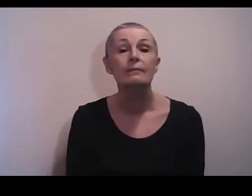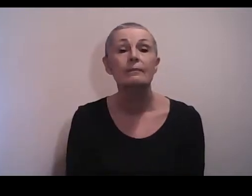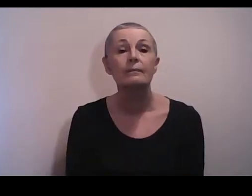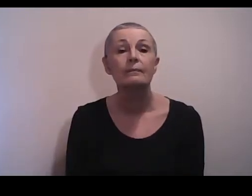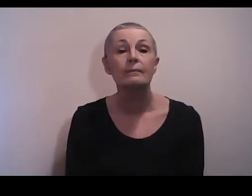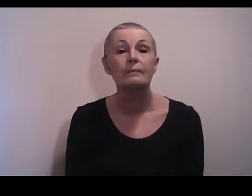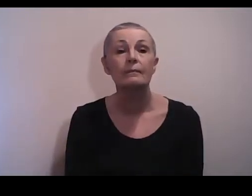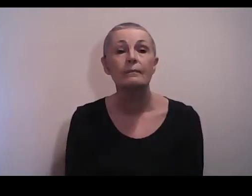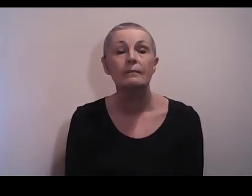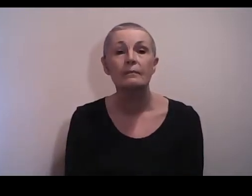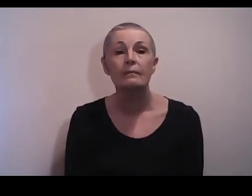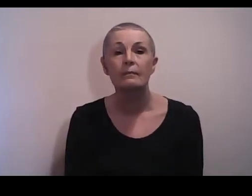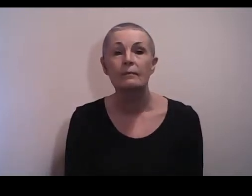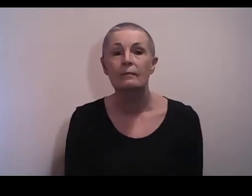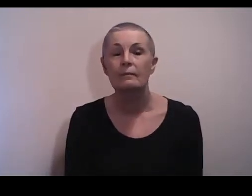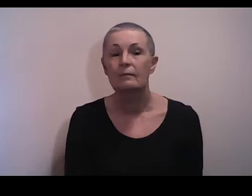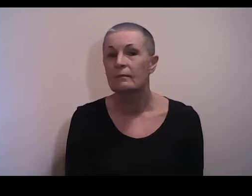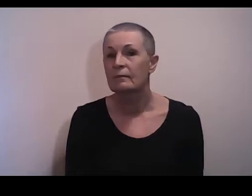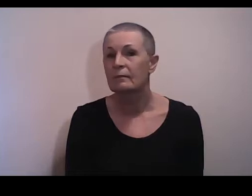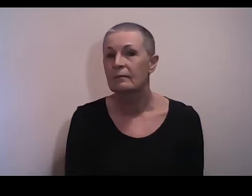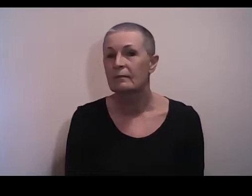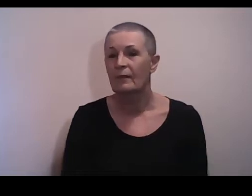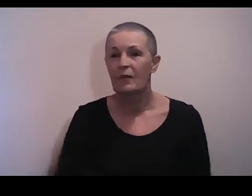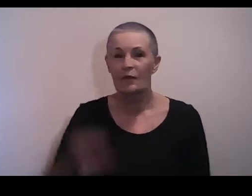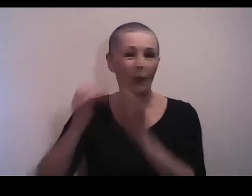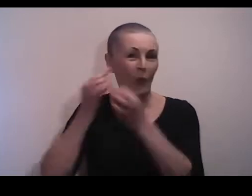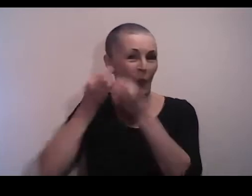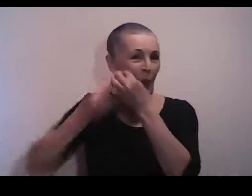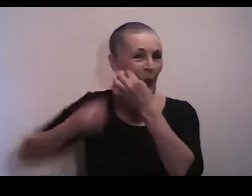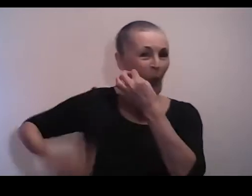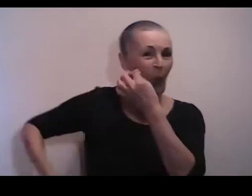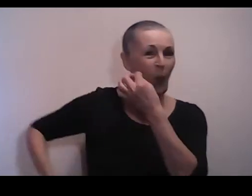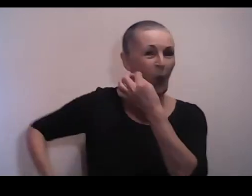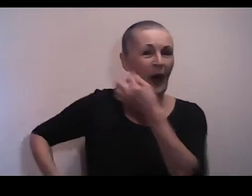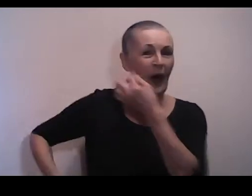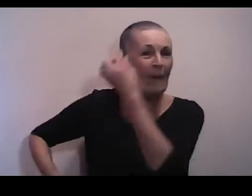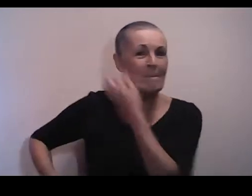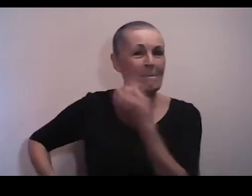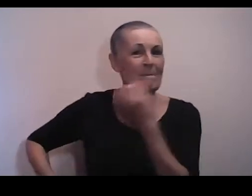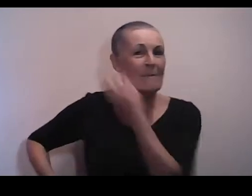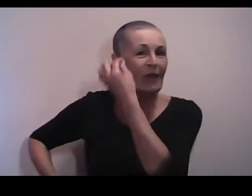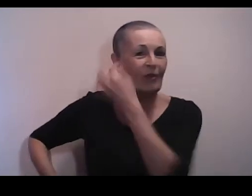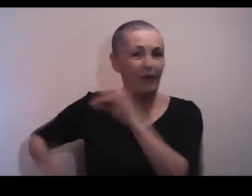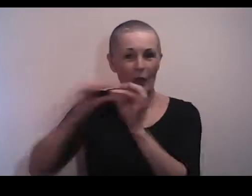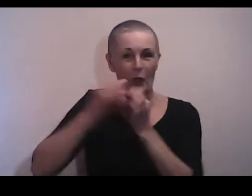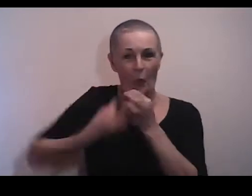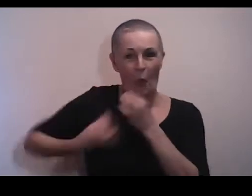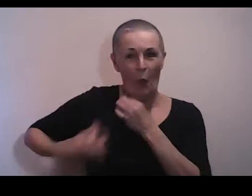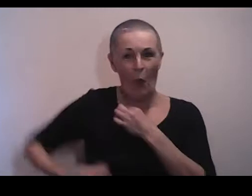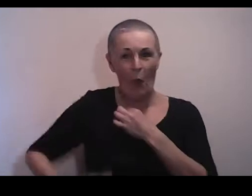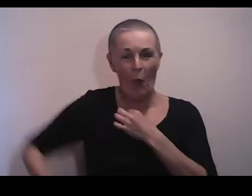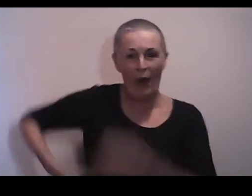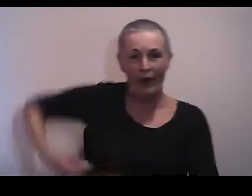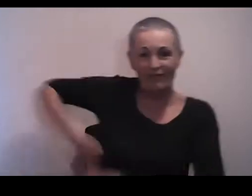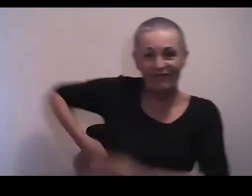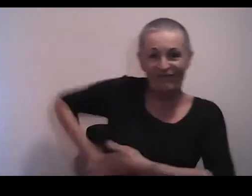I have to wear this to hide the wire. The wire of the microphone gets in the way, so I have to put something over